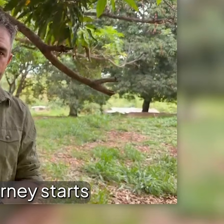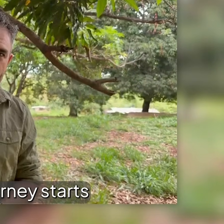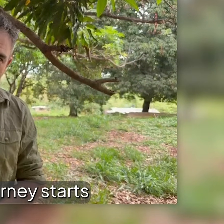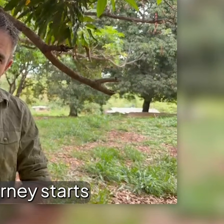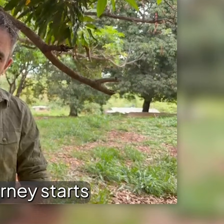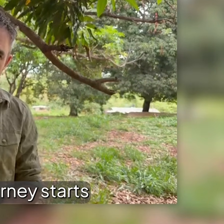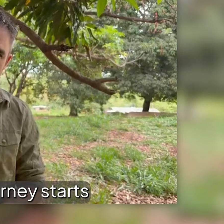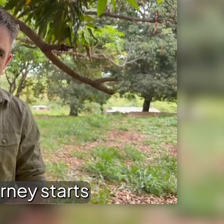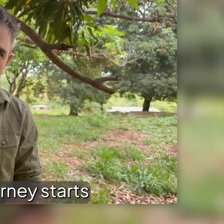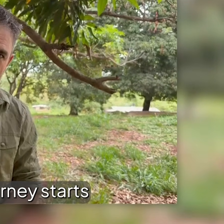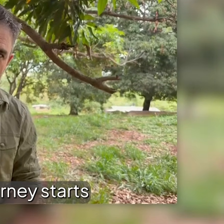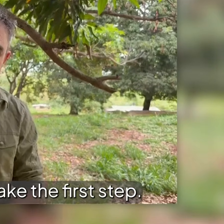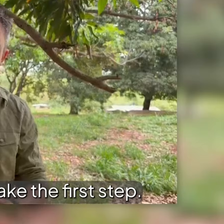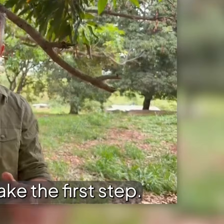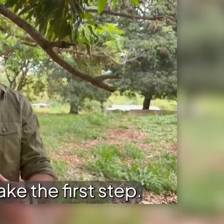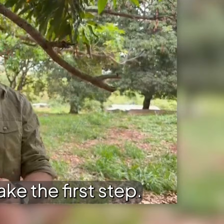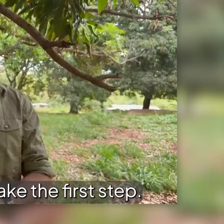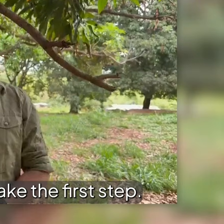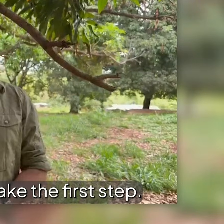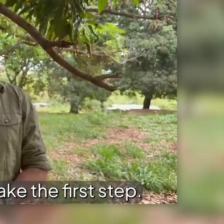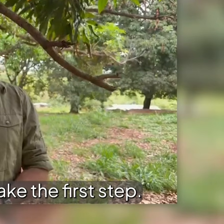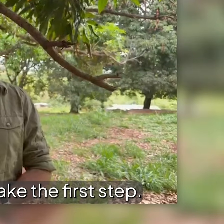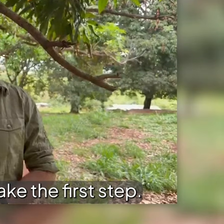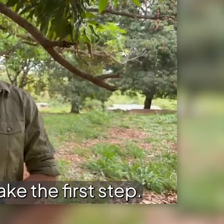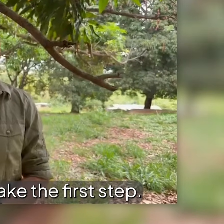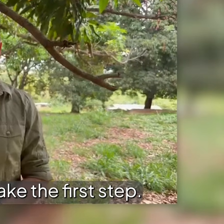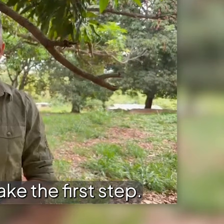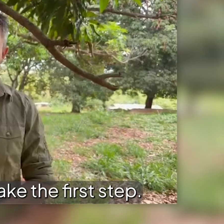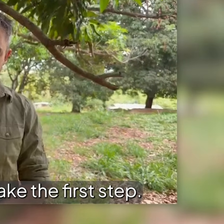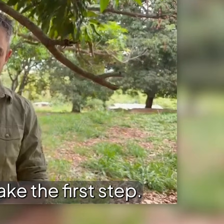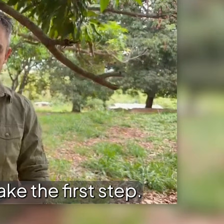that every great journey starts with the courage to take